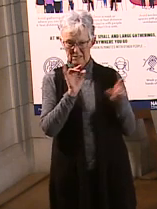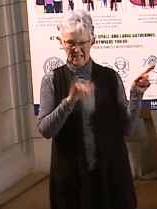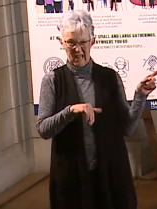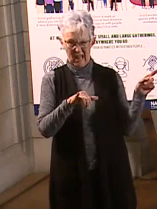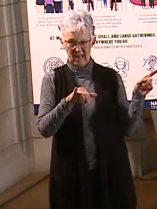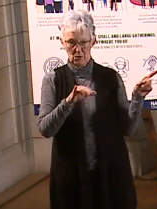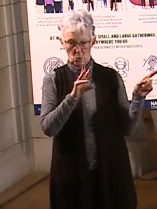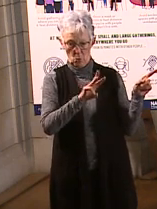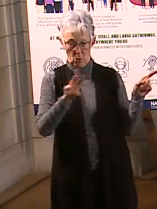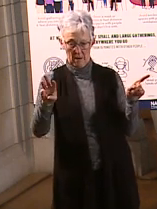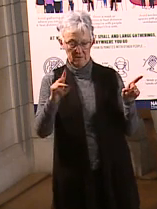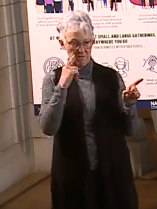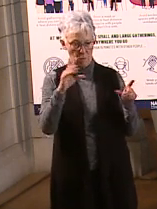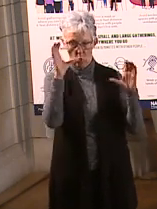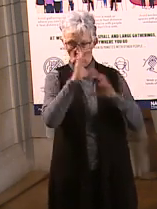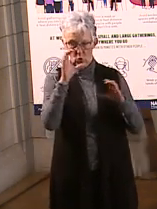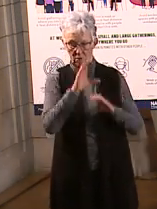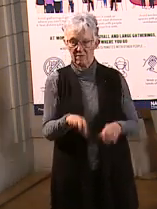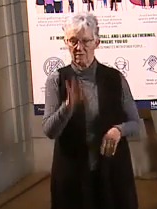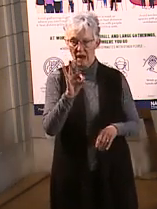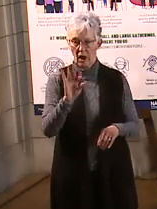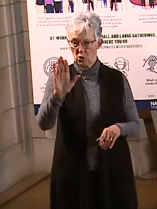tool. Ruth?